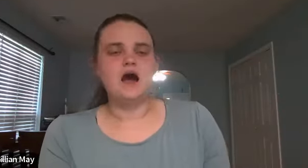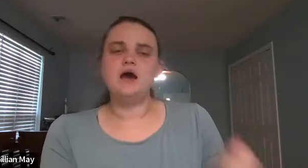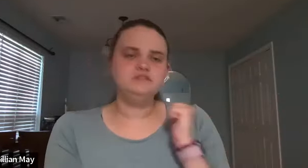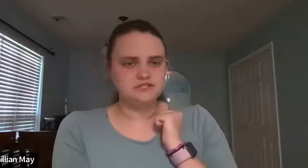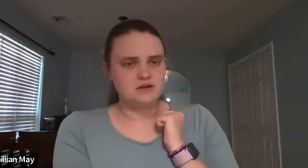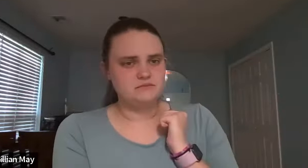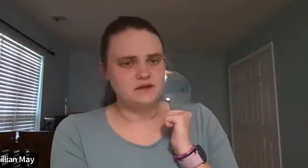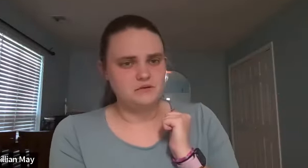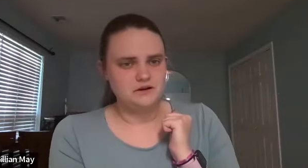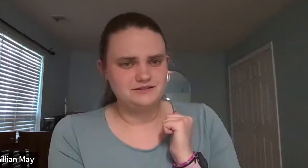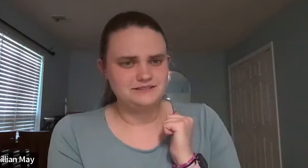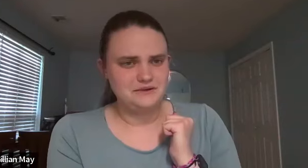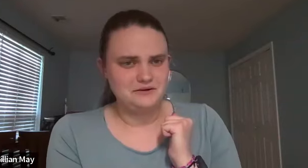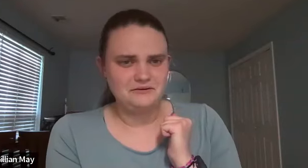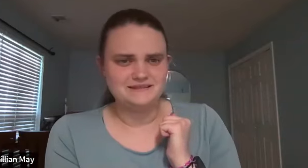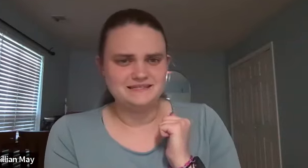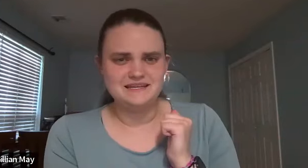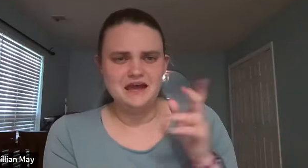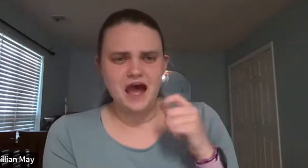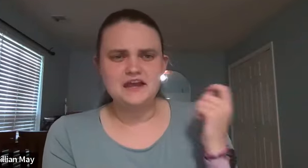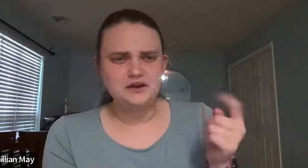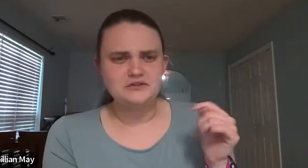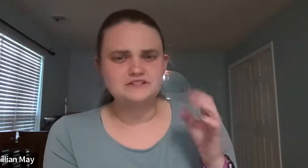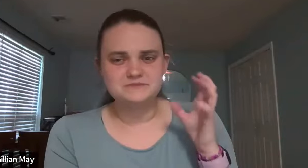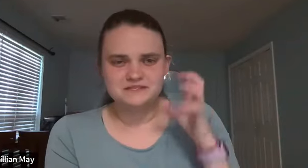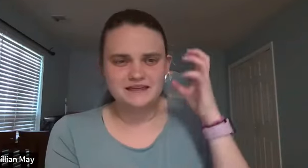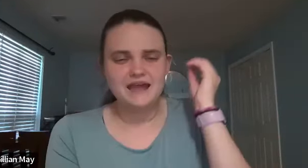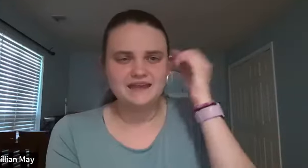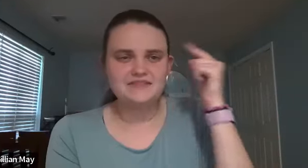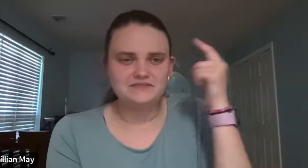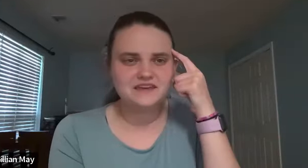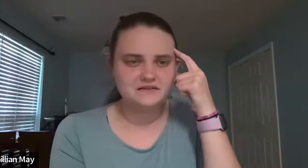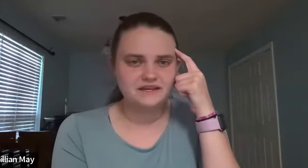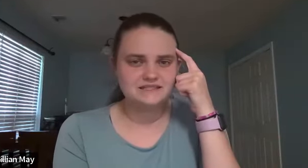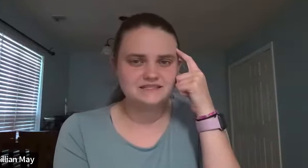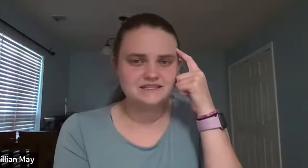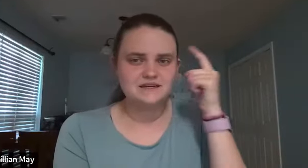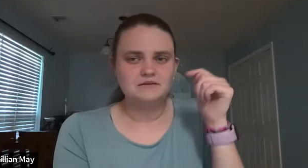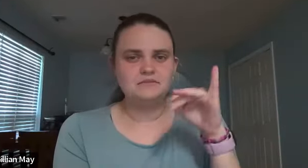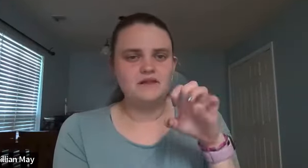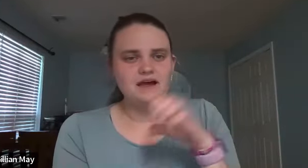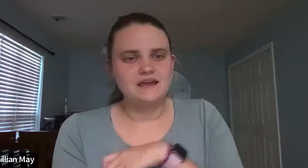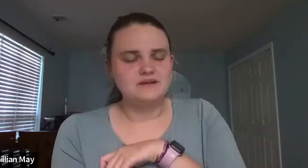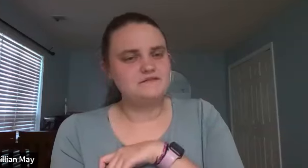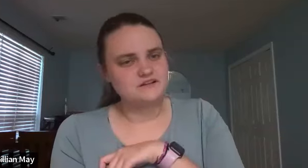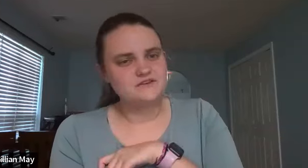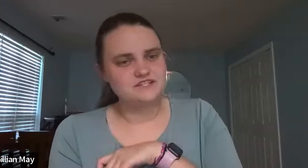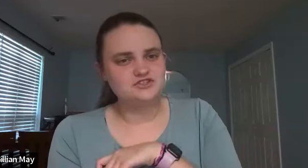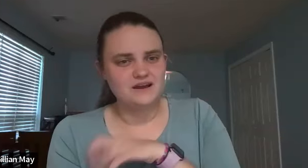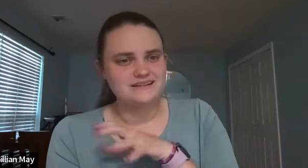will double check with my coworkers tomorrow and see. I know there's a specific, like, I can't think of it, but like, I mean, if all else fails and you're trying to